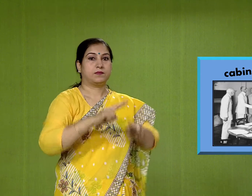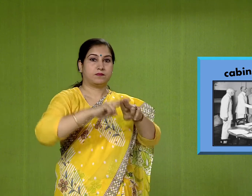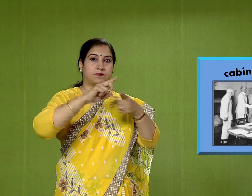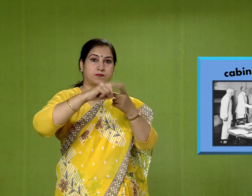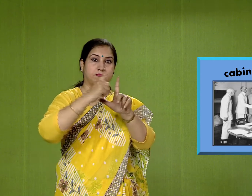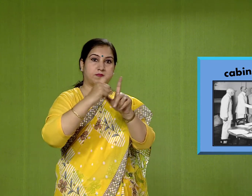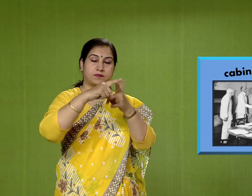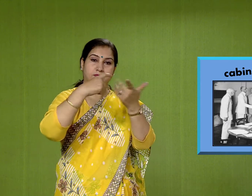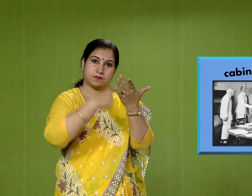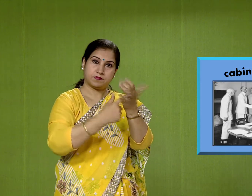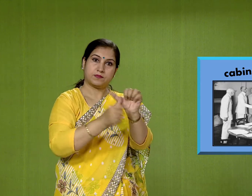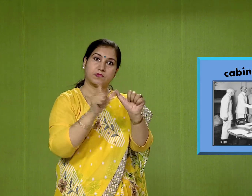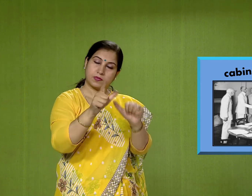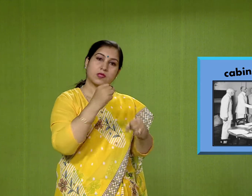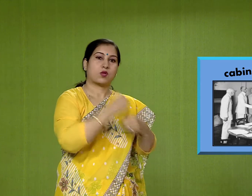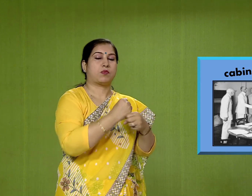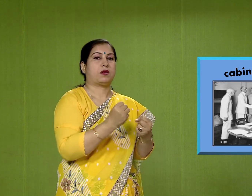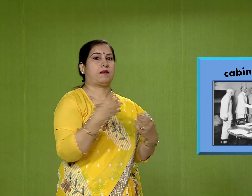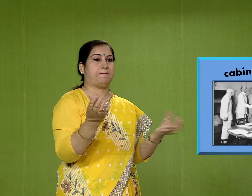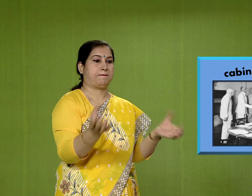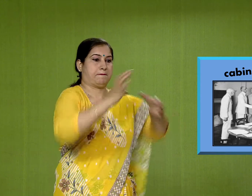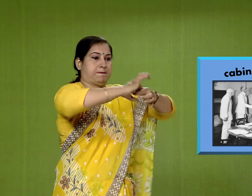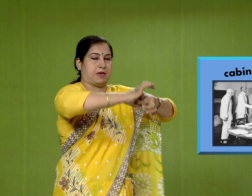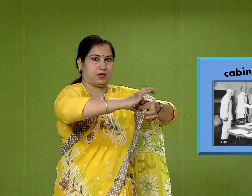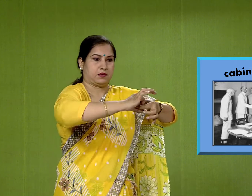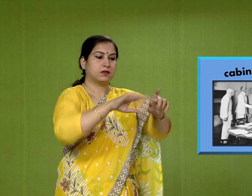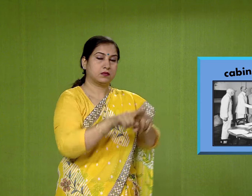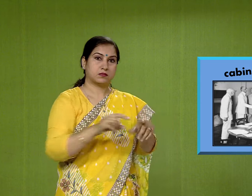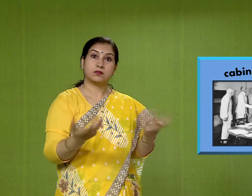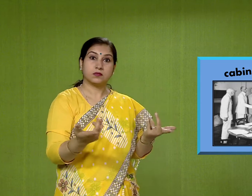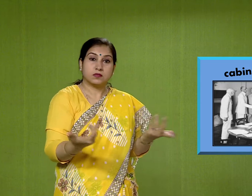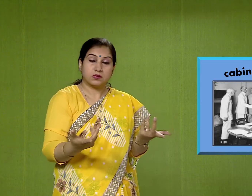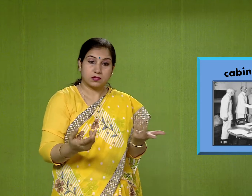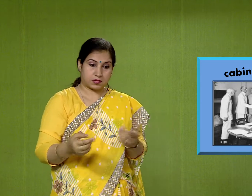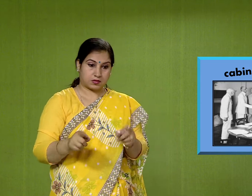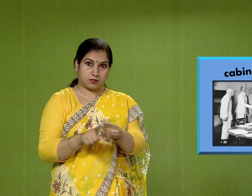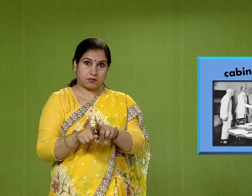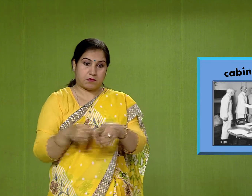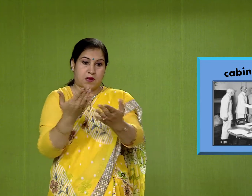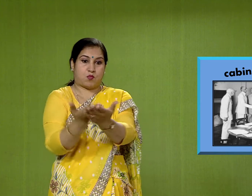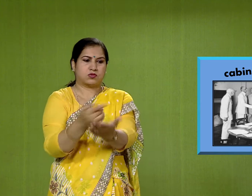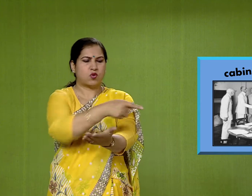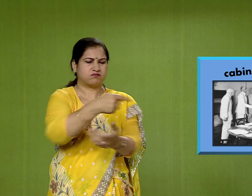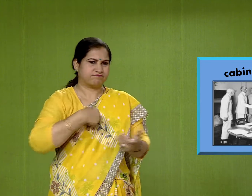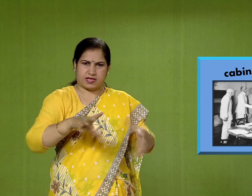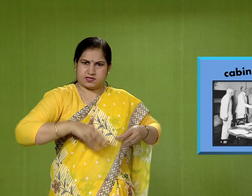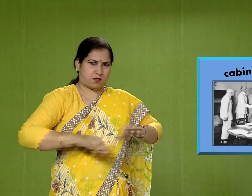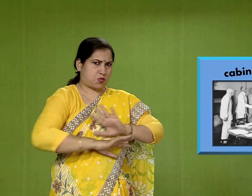In the beginning, the proposal was criticized by all the parties, but